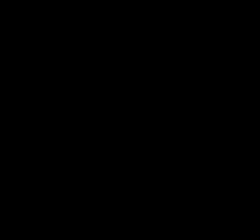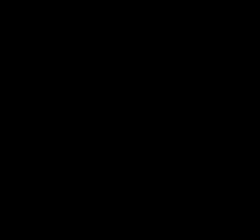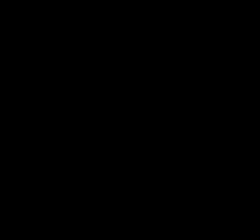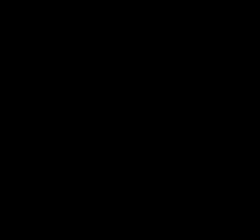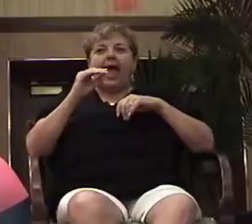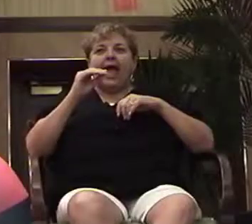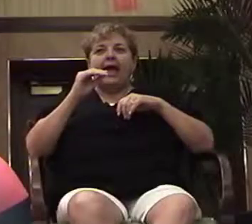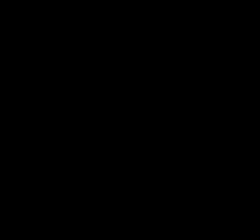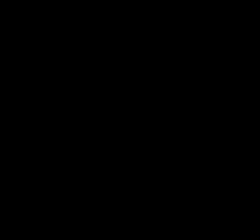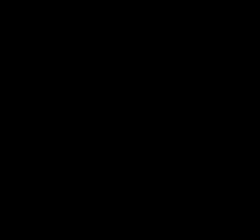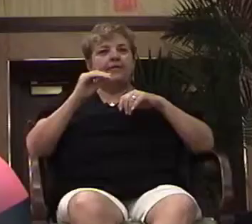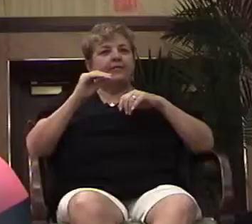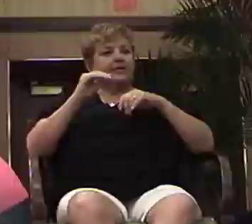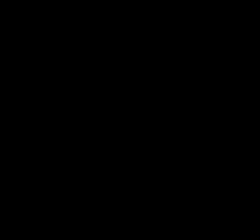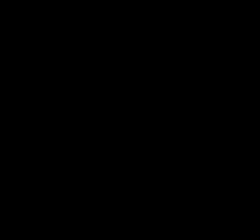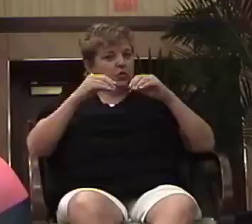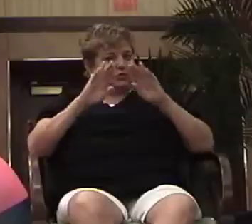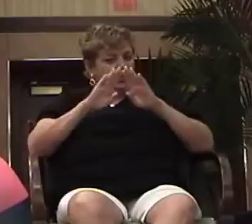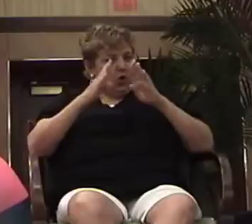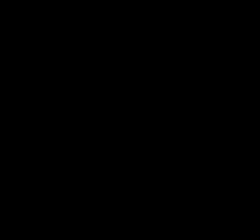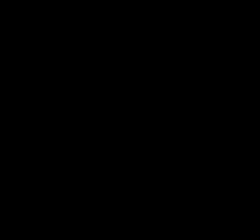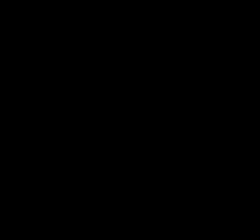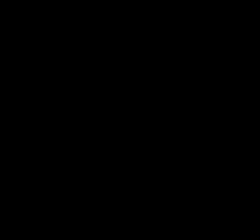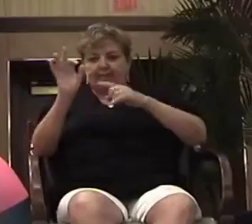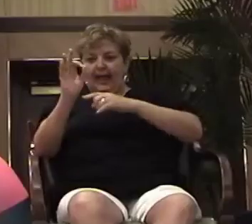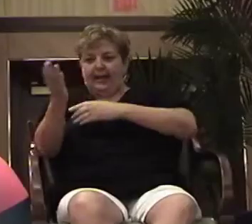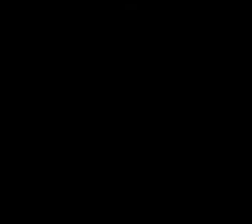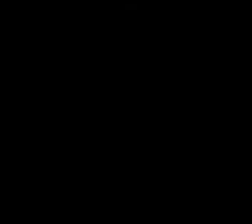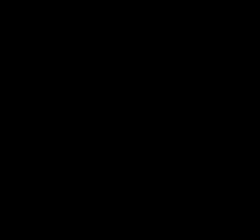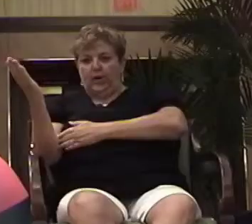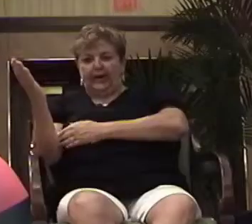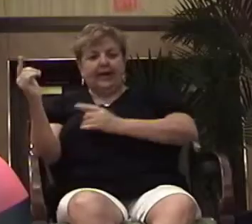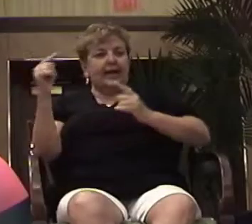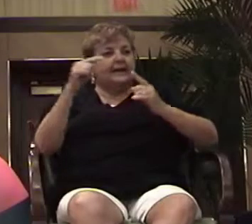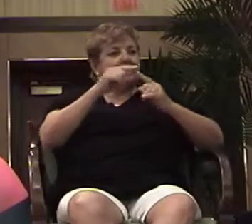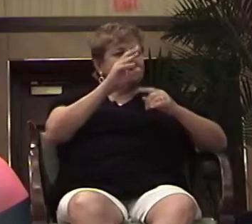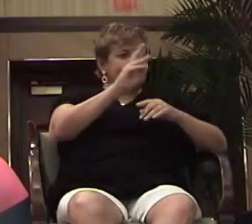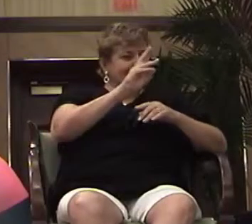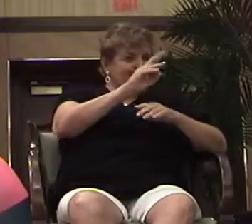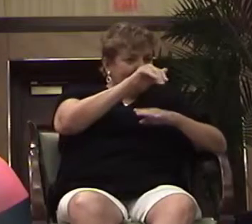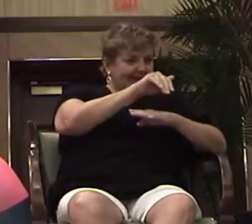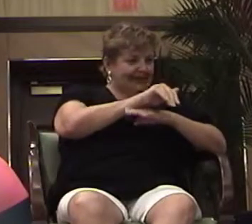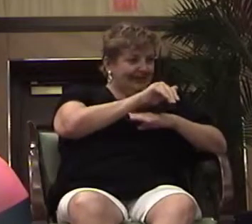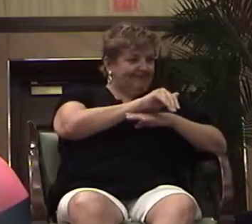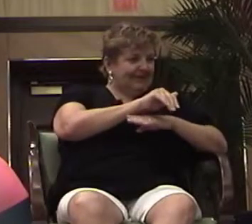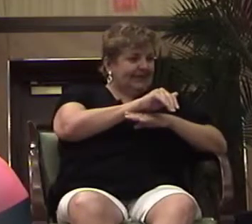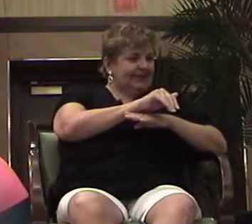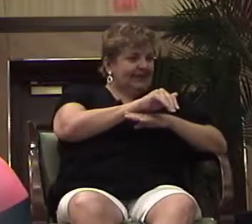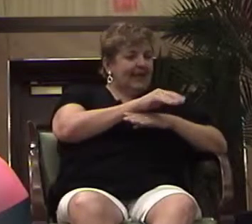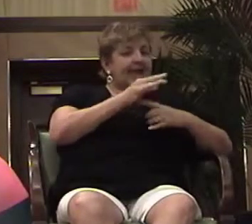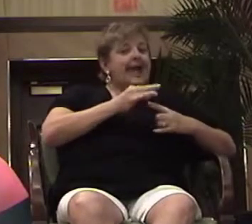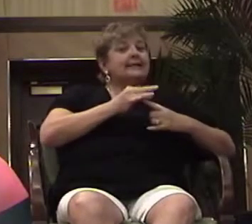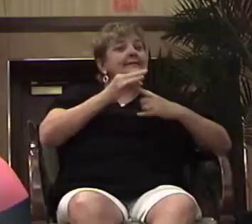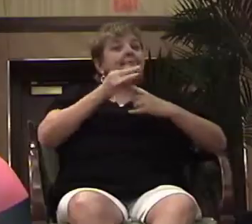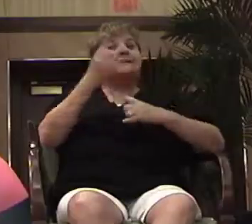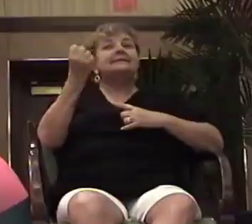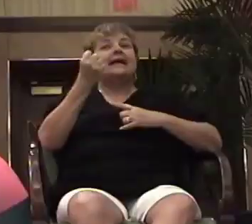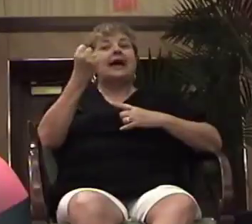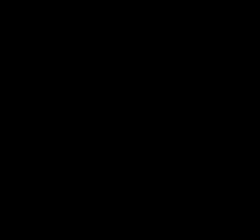stayed open from 9 o'clock in the morning until 6 o'clock in the evening, except on Saturday and Friday nights. They